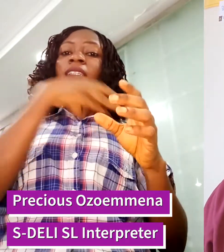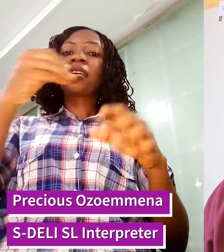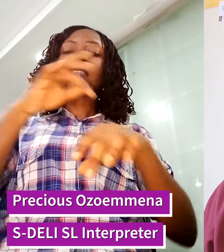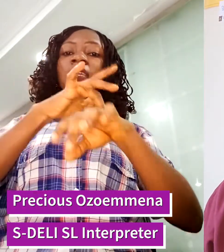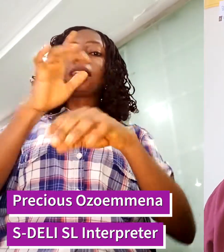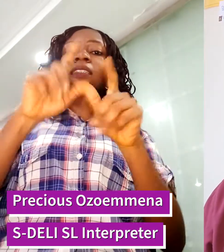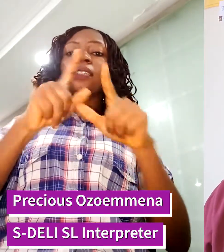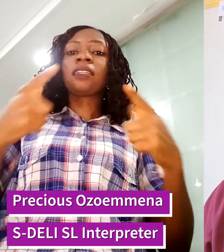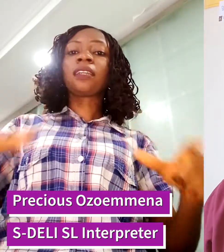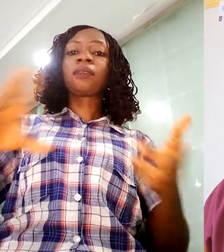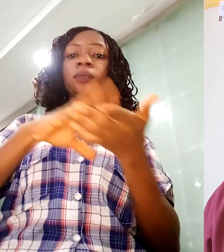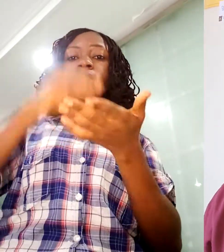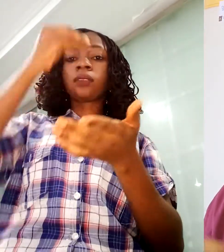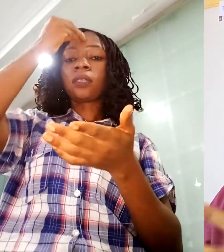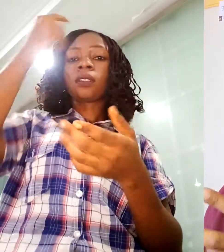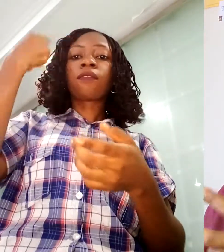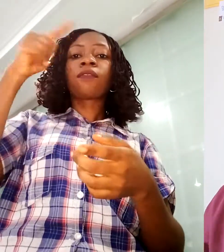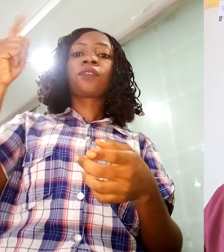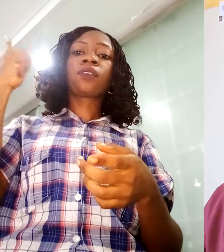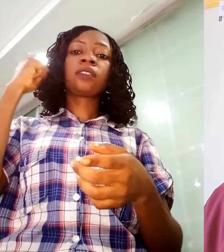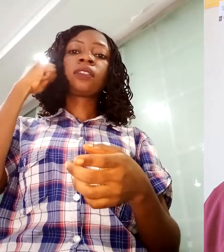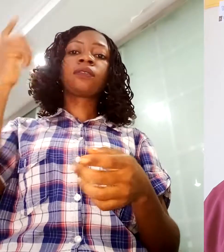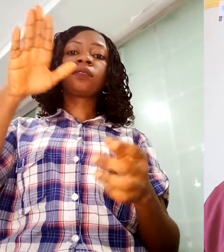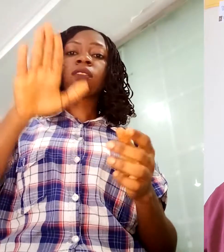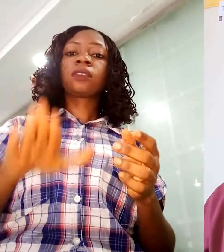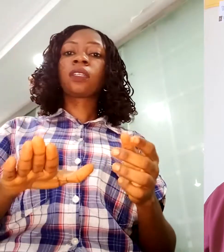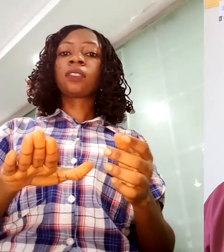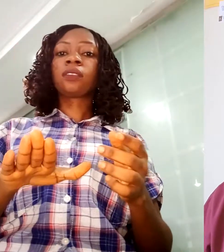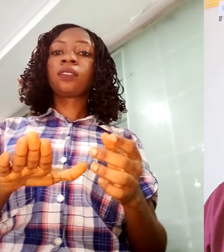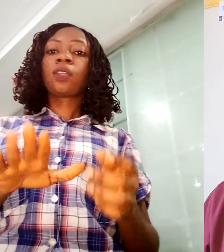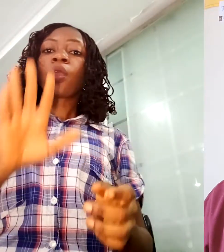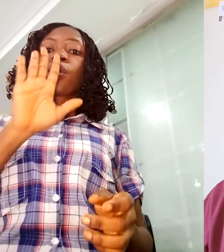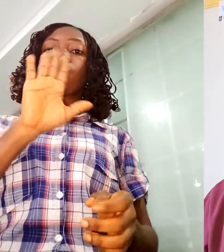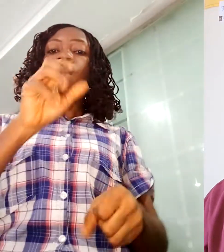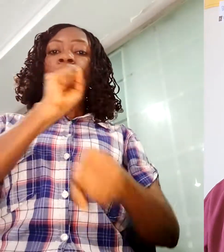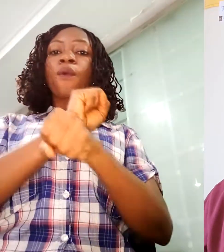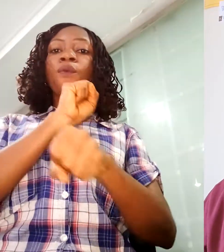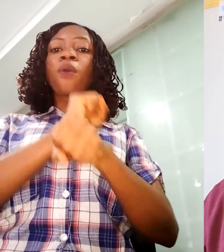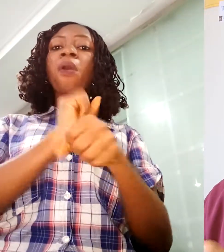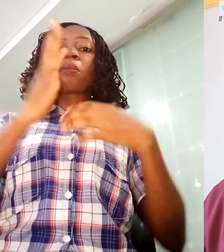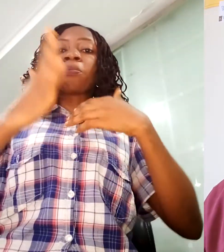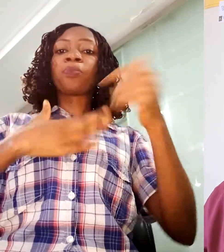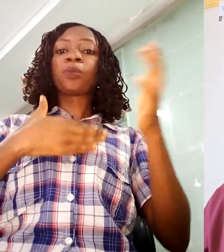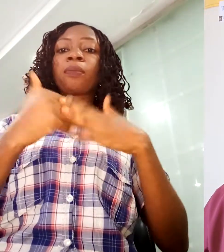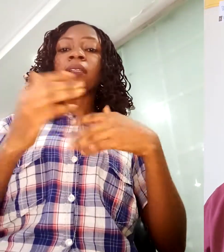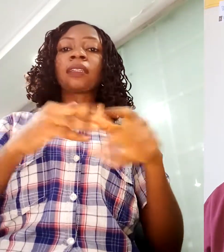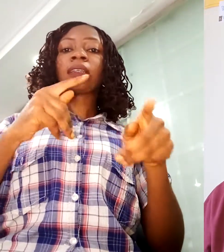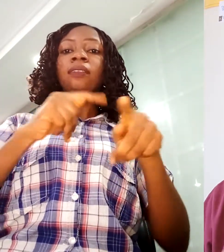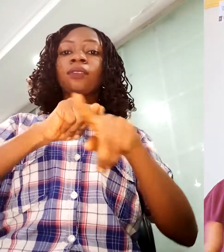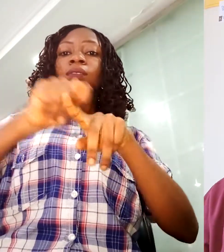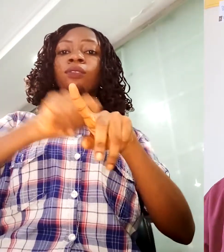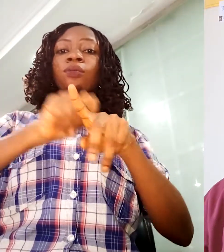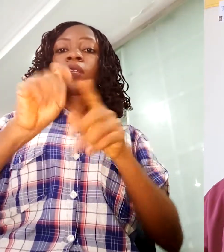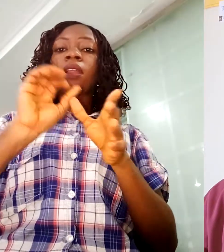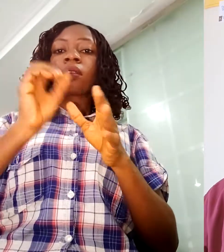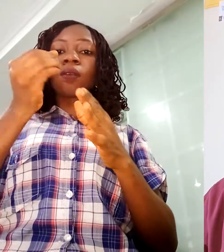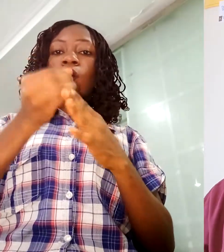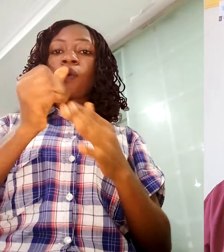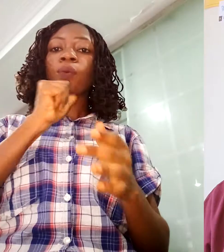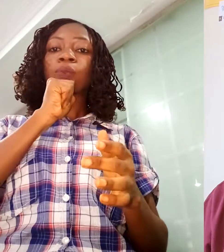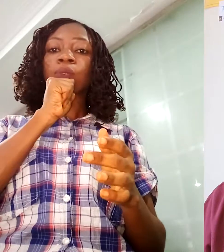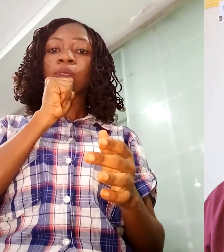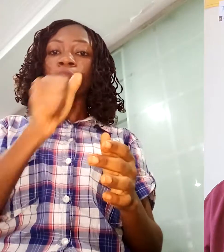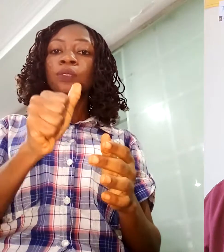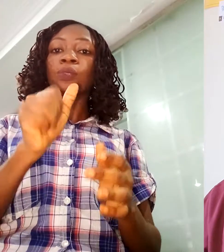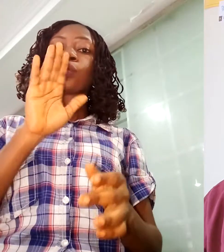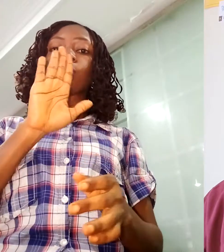early language access for their deaf child, your job, whether you are trained